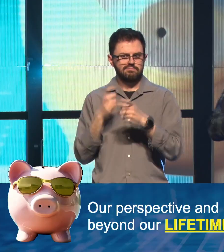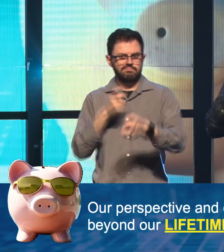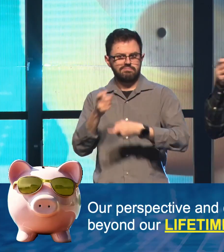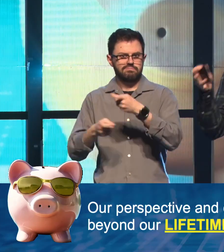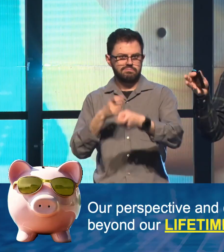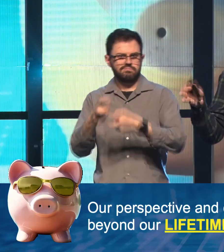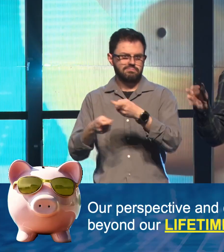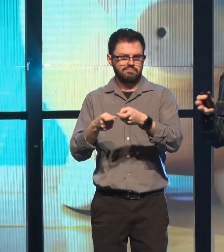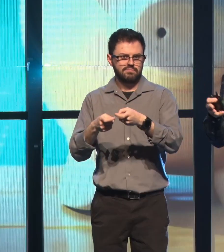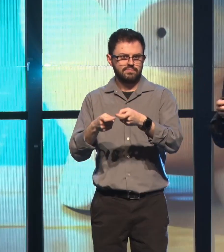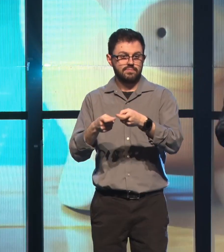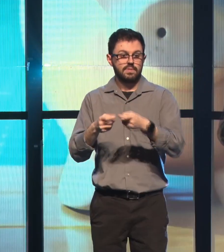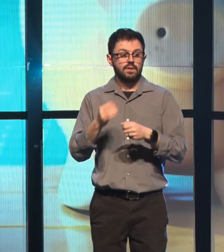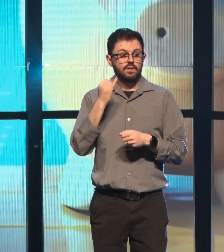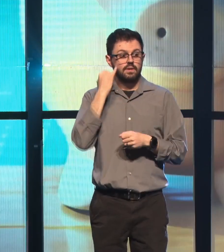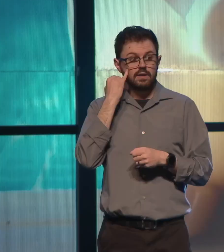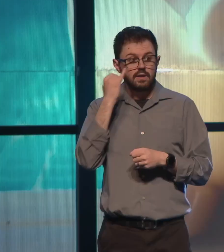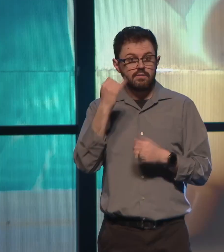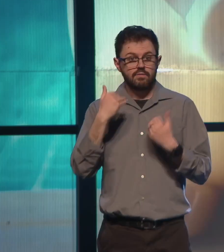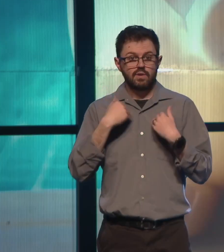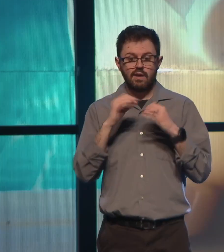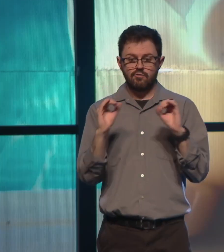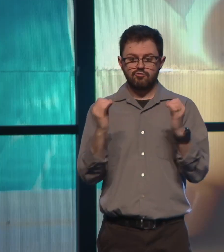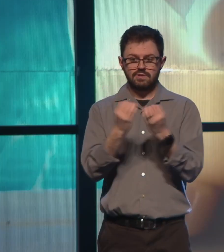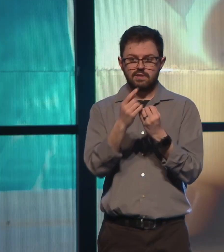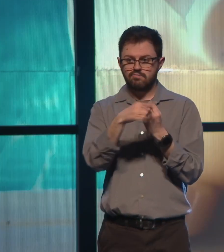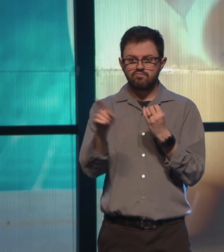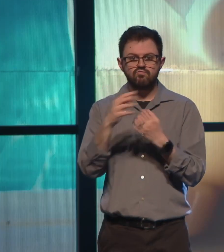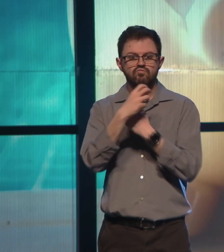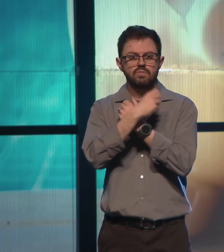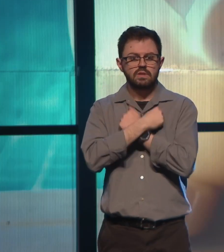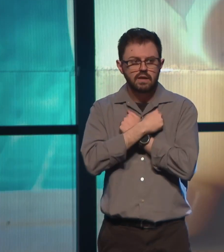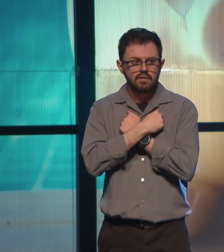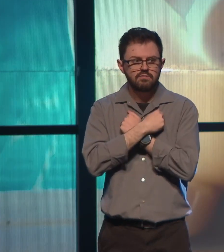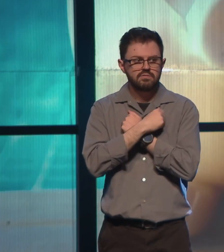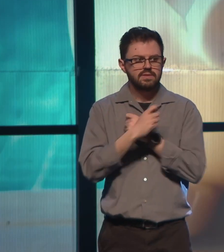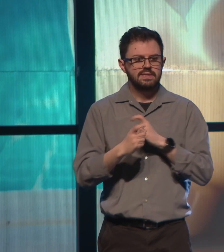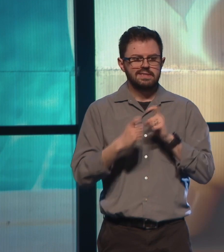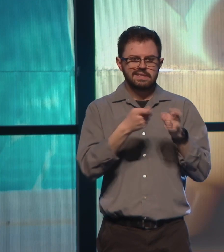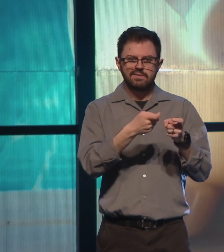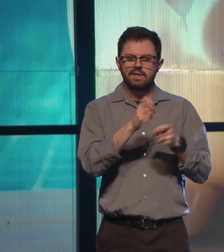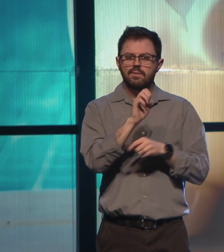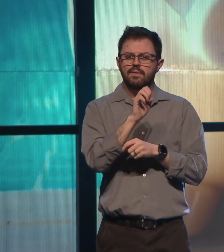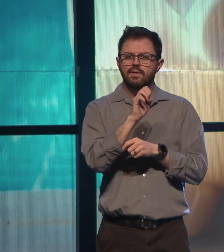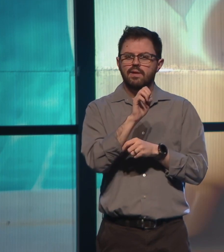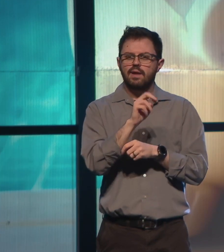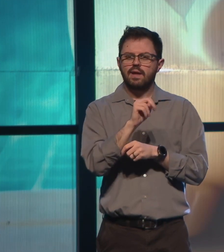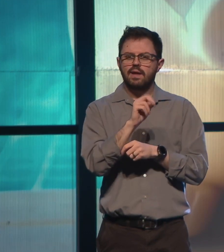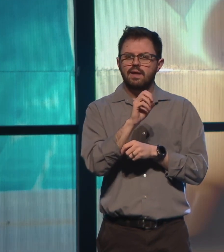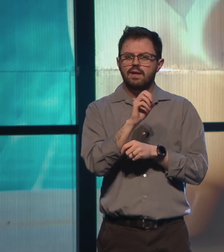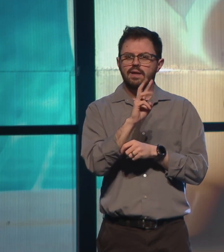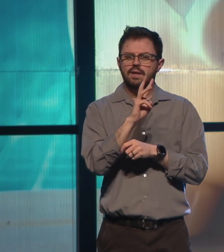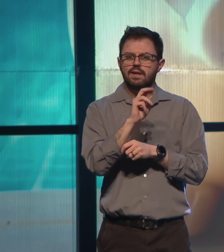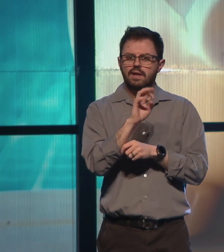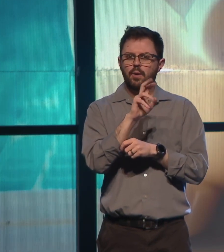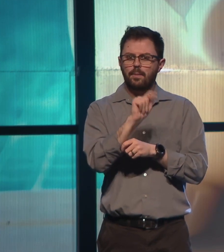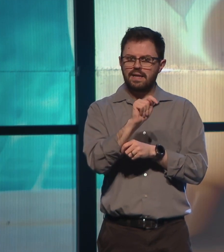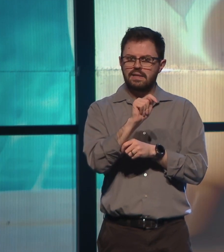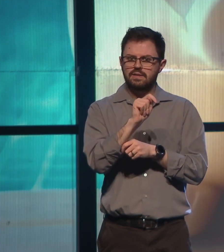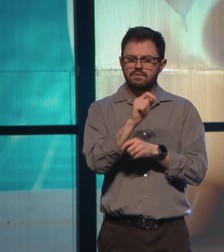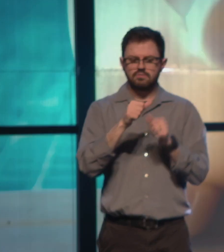You know, in organizations that you love, endowments and trusts are game changers for their ability to do their work in